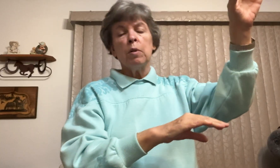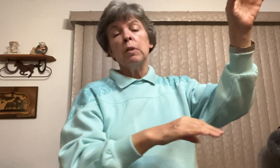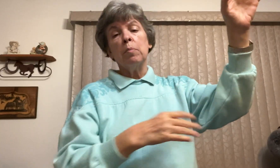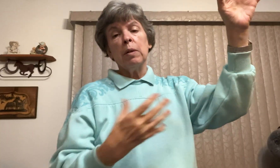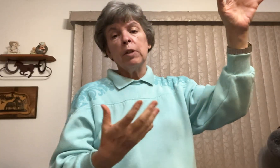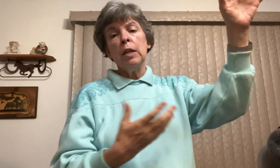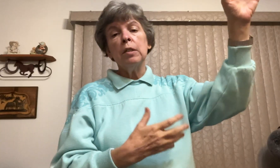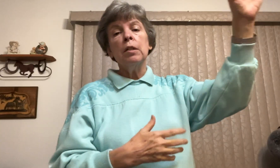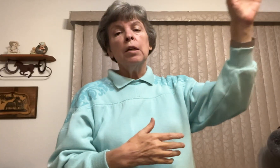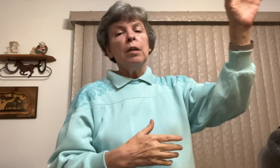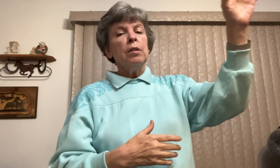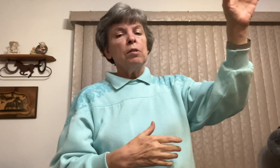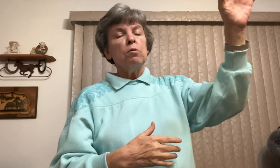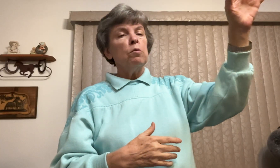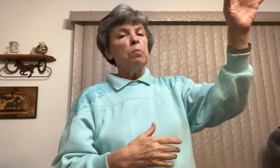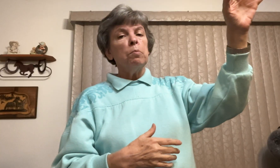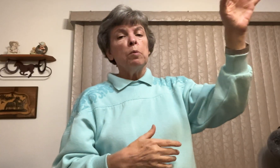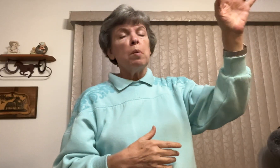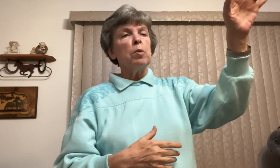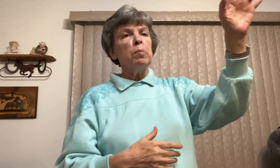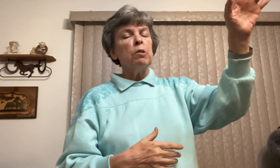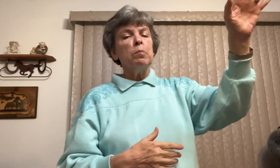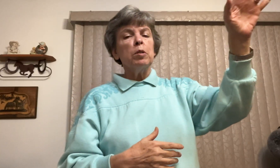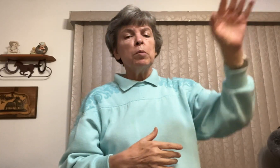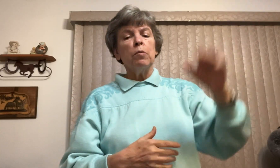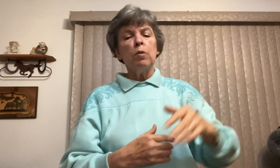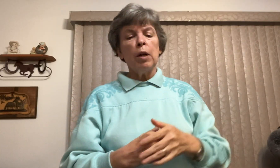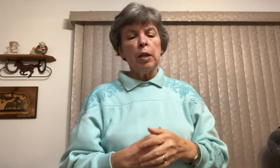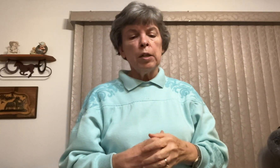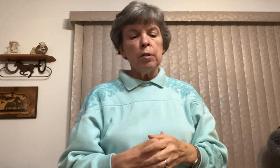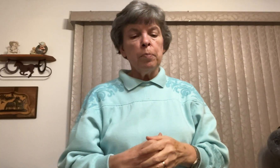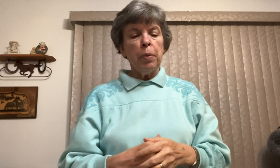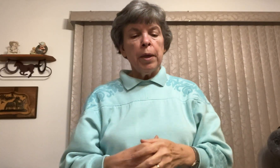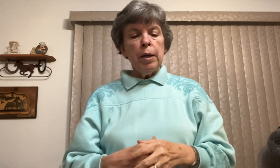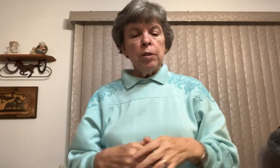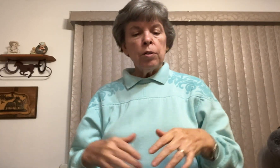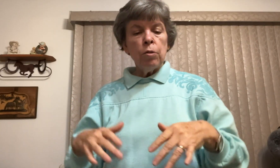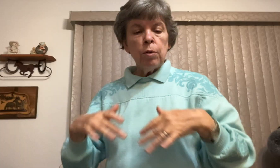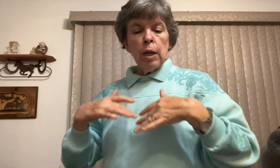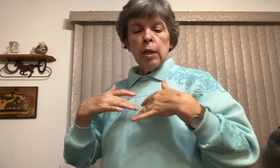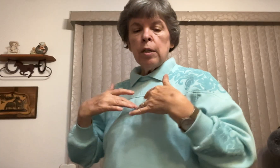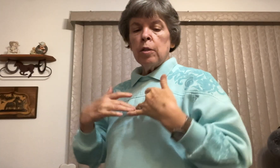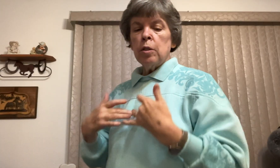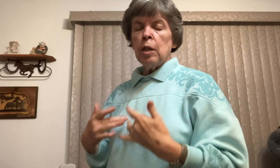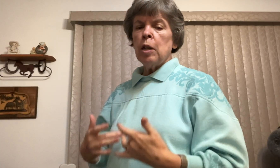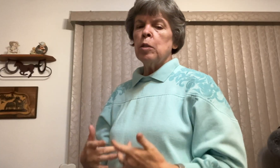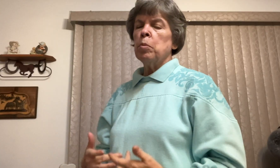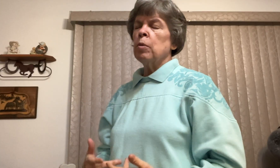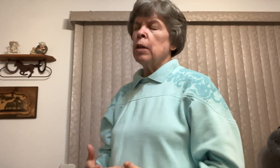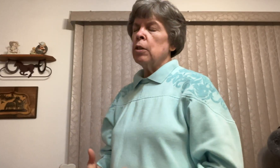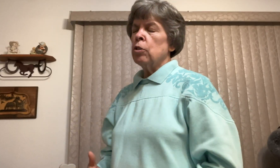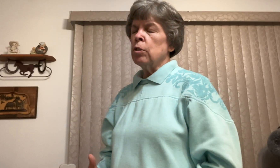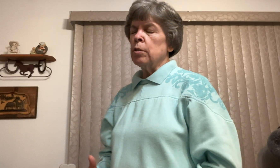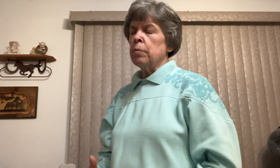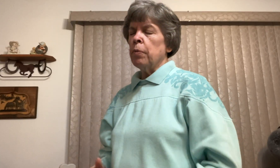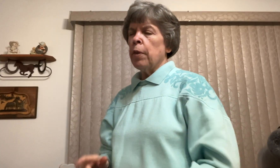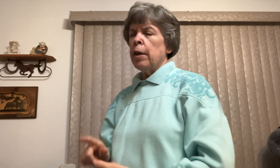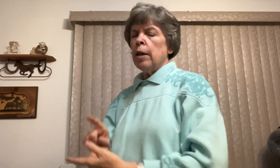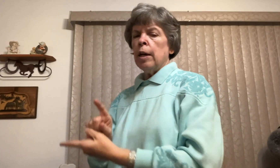I'm left-handed. So remember to mirror image me if you're right-handed. So in desperation, and